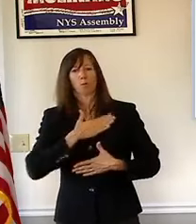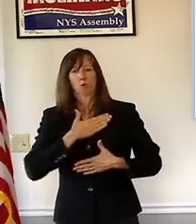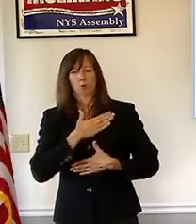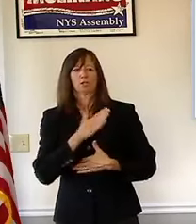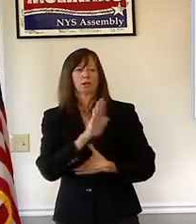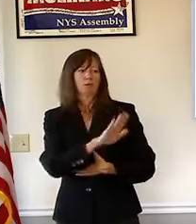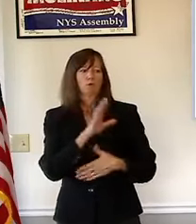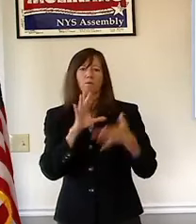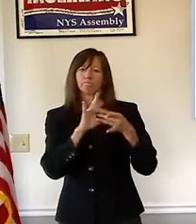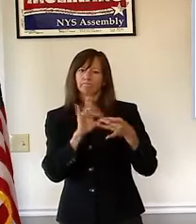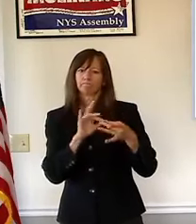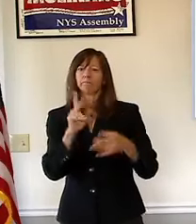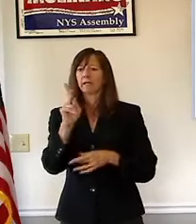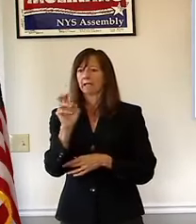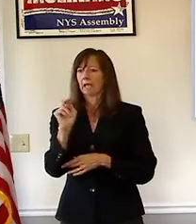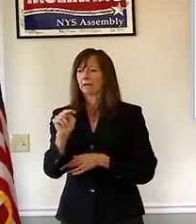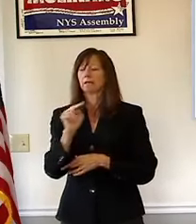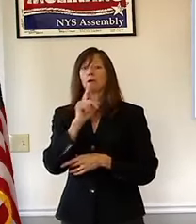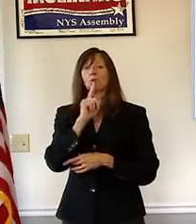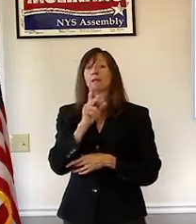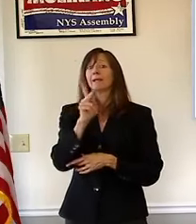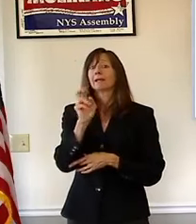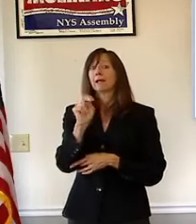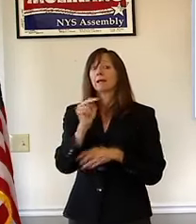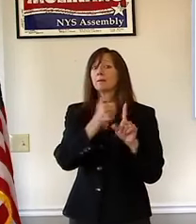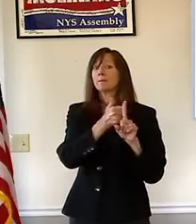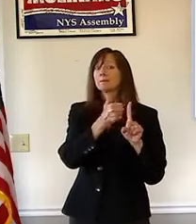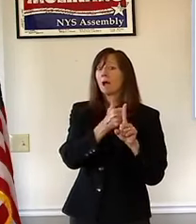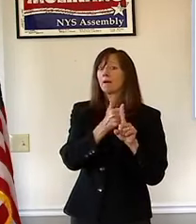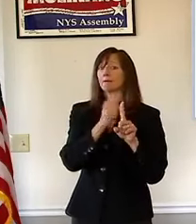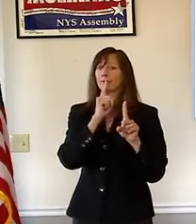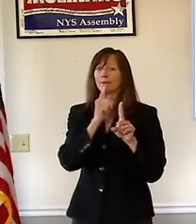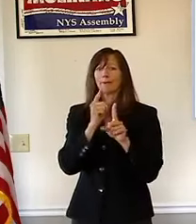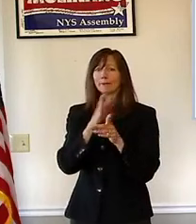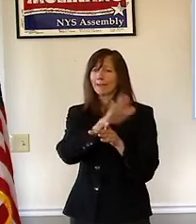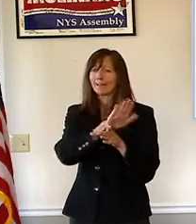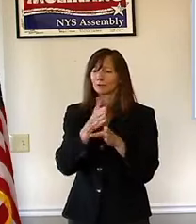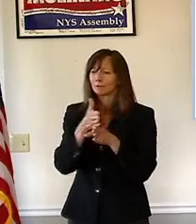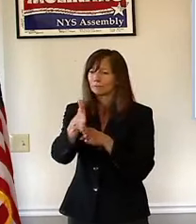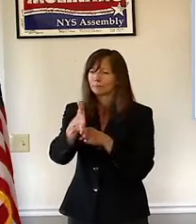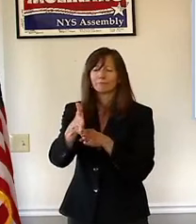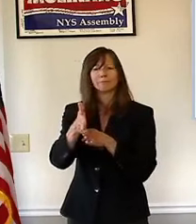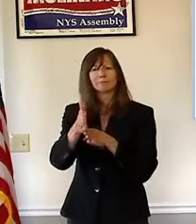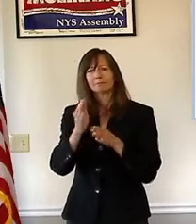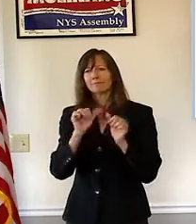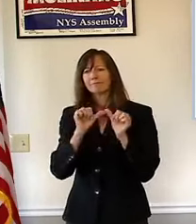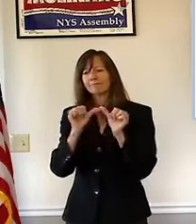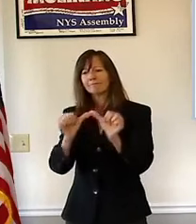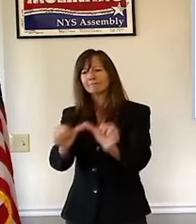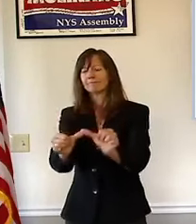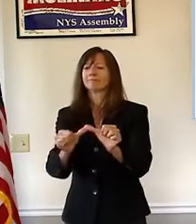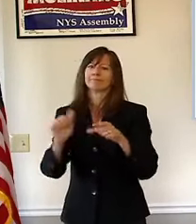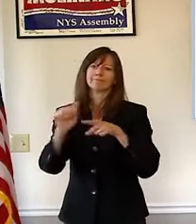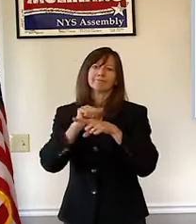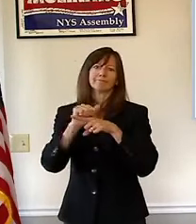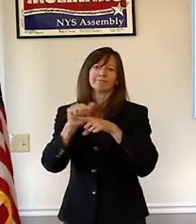his professional career in handling training of this nature. So, you know, this is all hands on deck. Law enforcement throughout